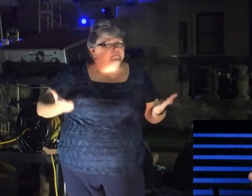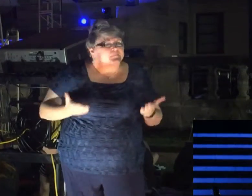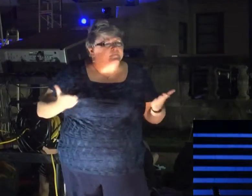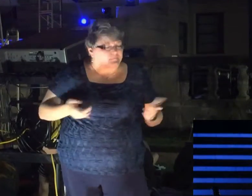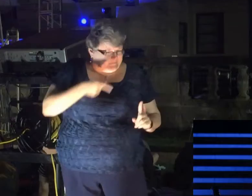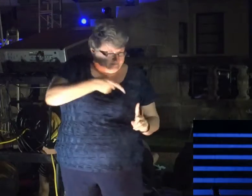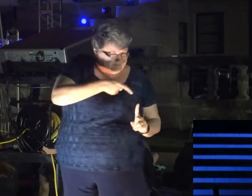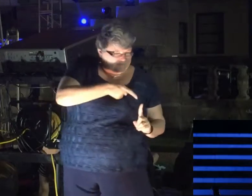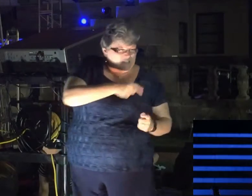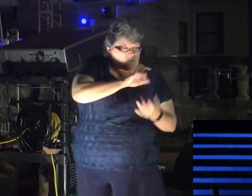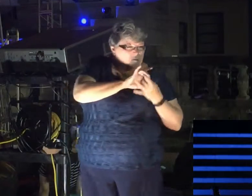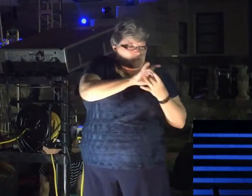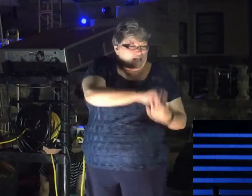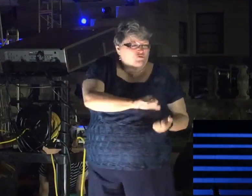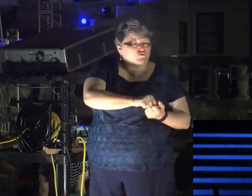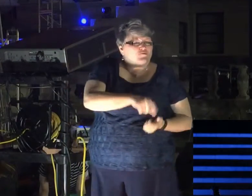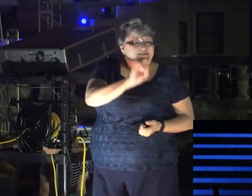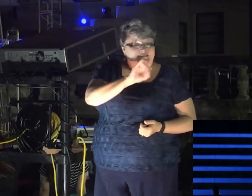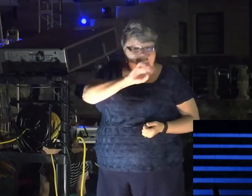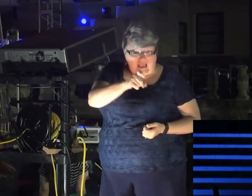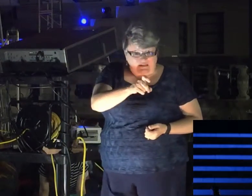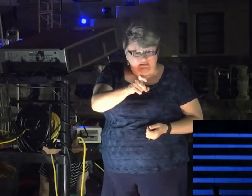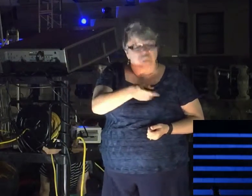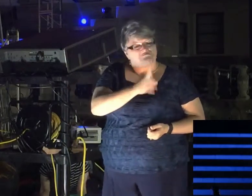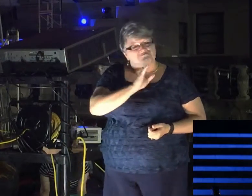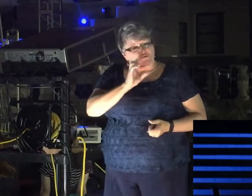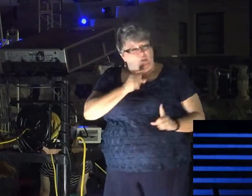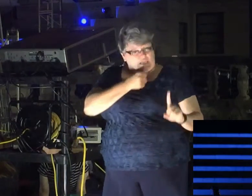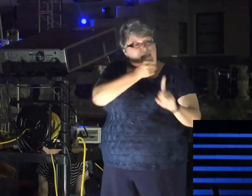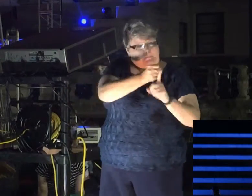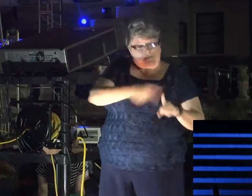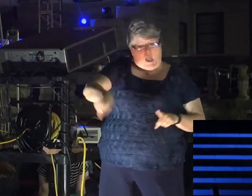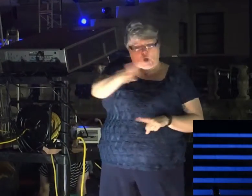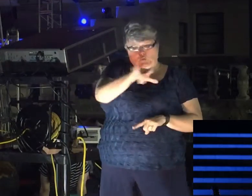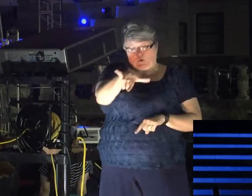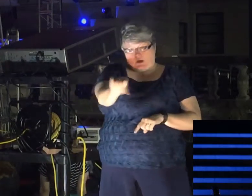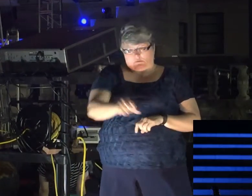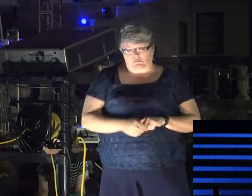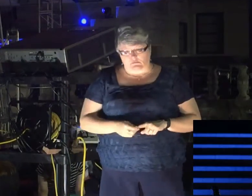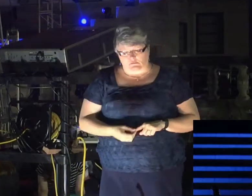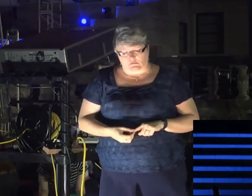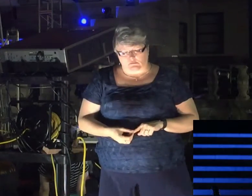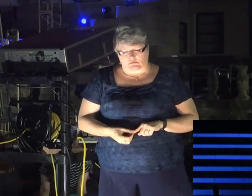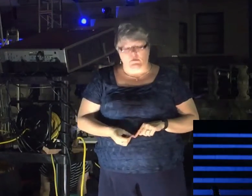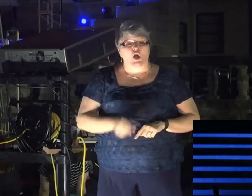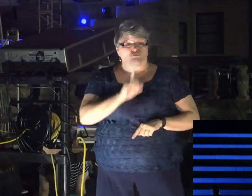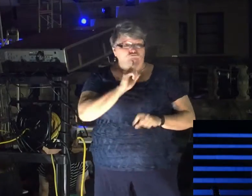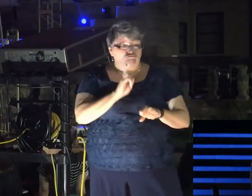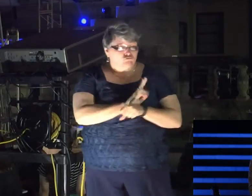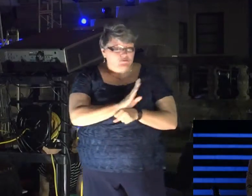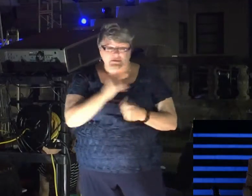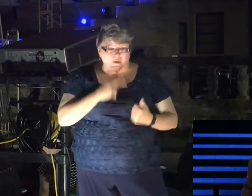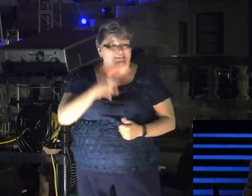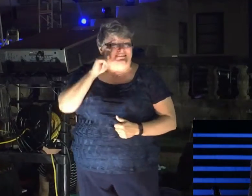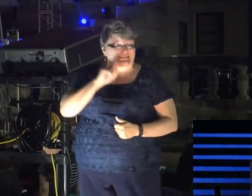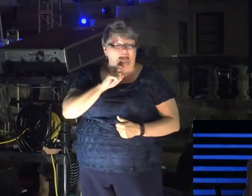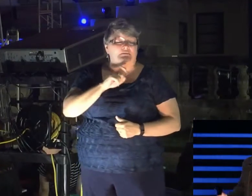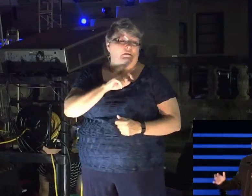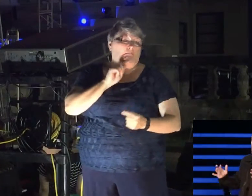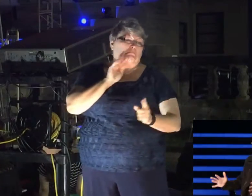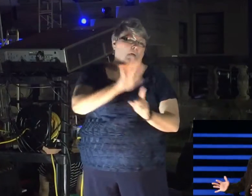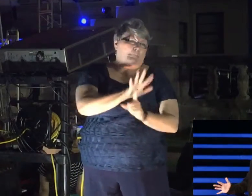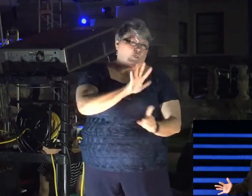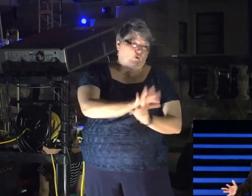culture we're in, particularly as we talk about sex, because it is having an impact on you. And the reality is sex